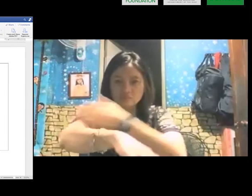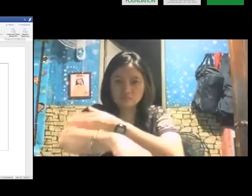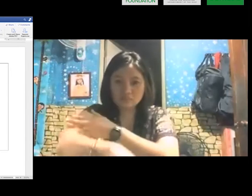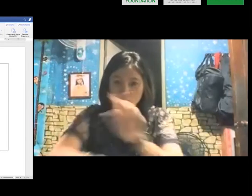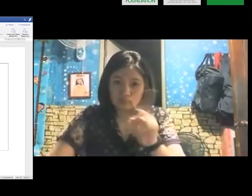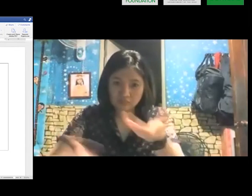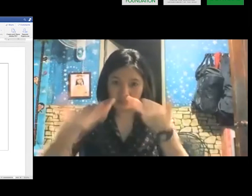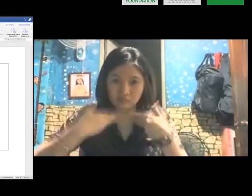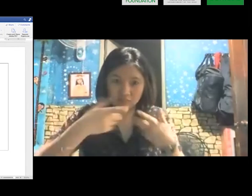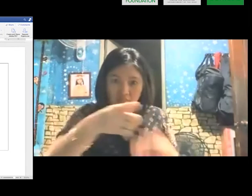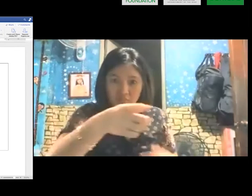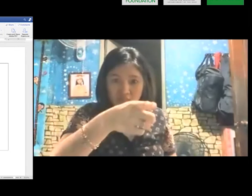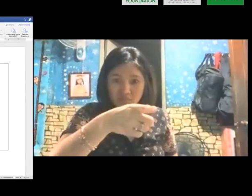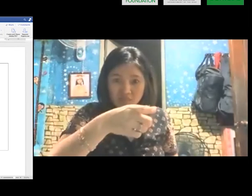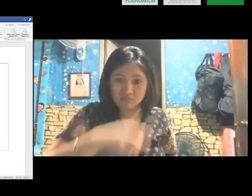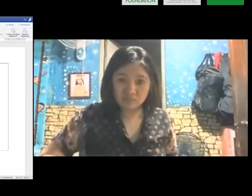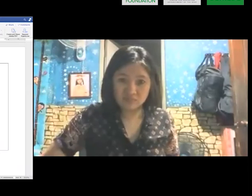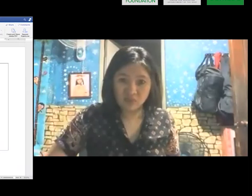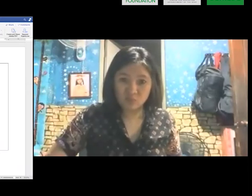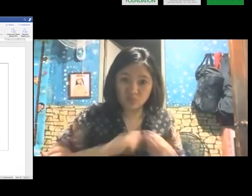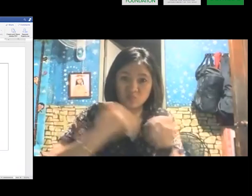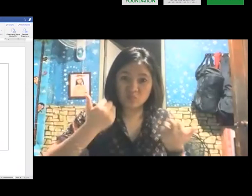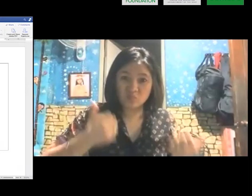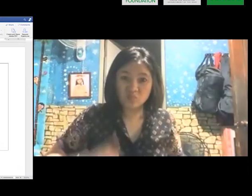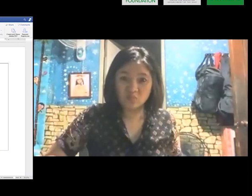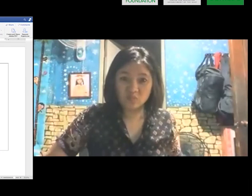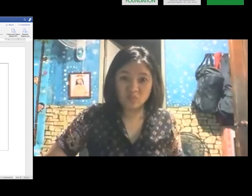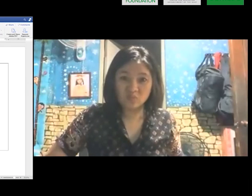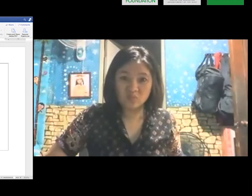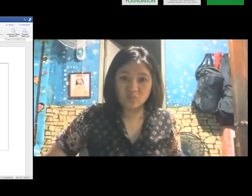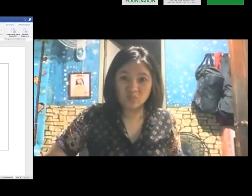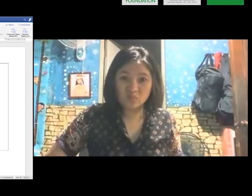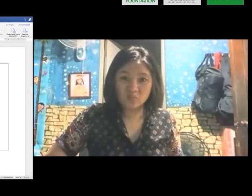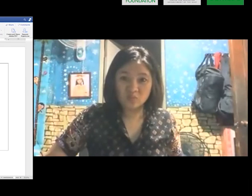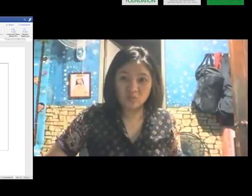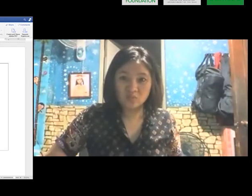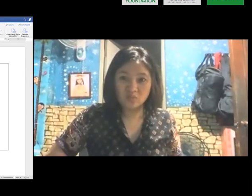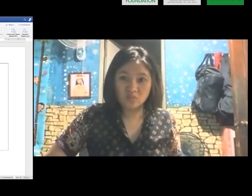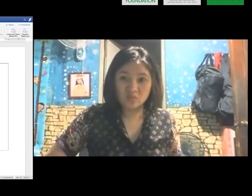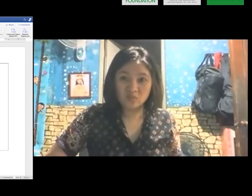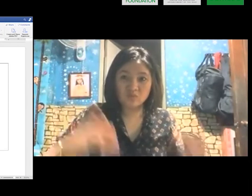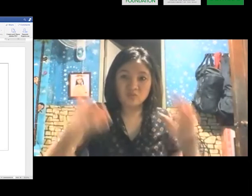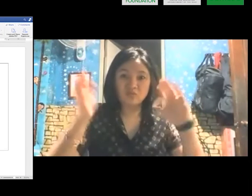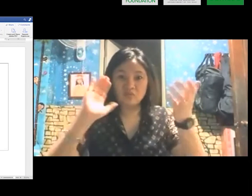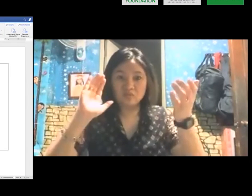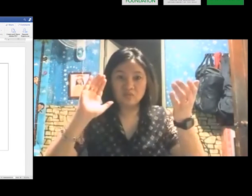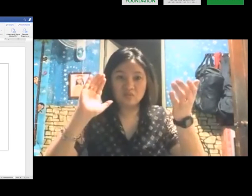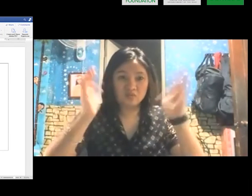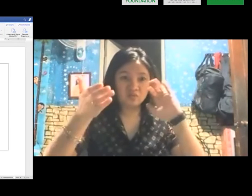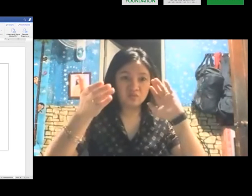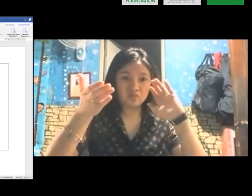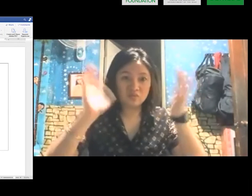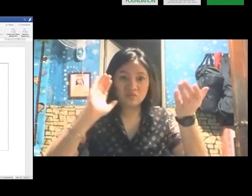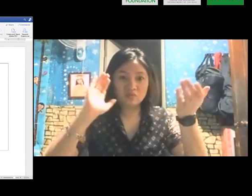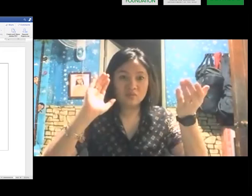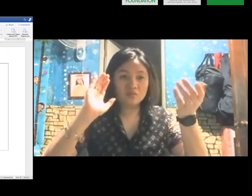in terms of the arrow, I'm just wondering if this is the right way to convey that